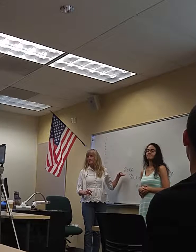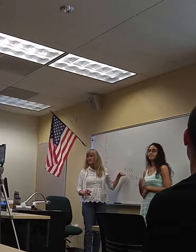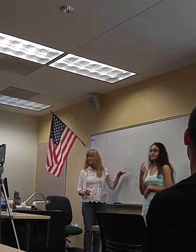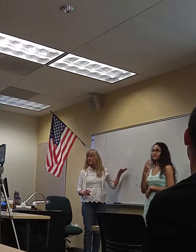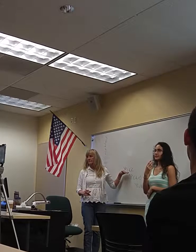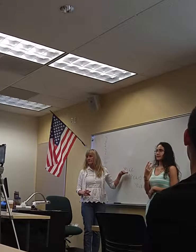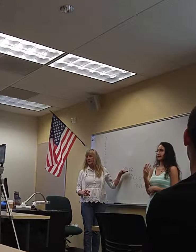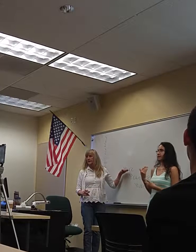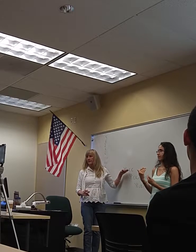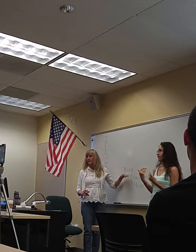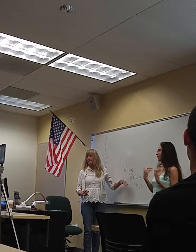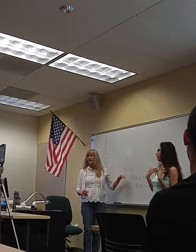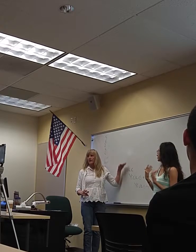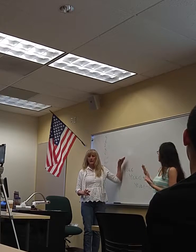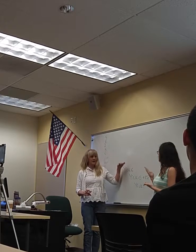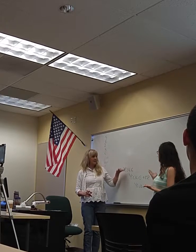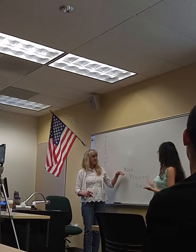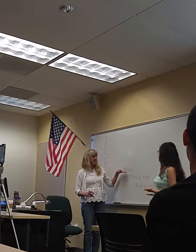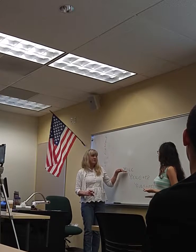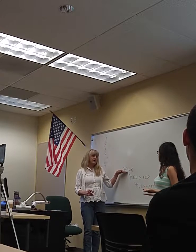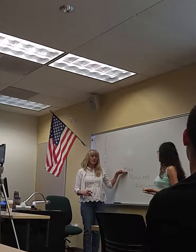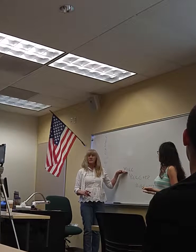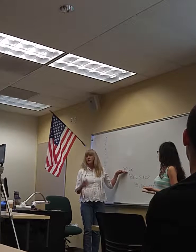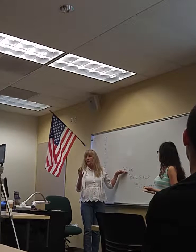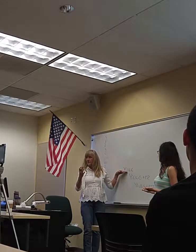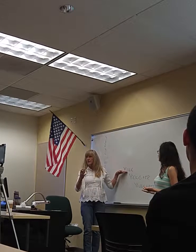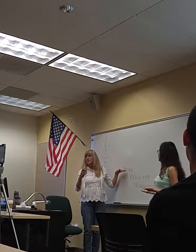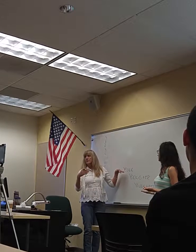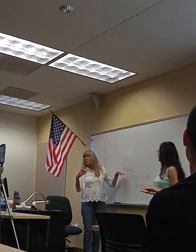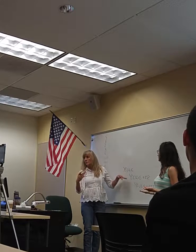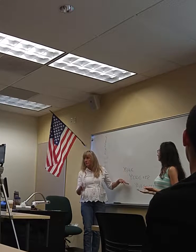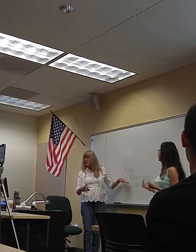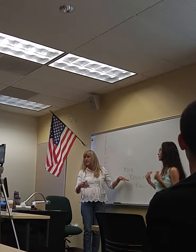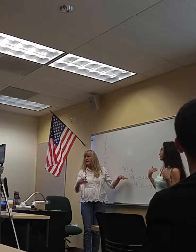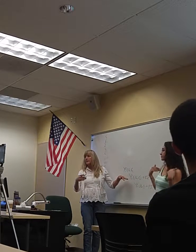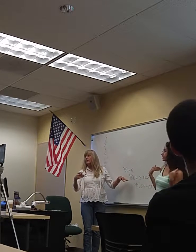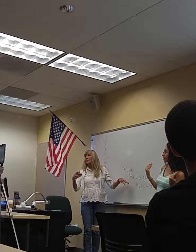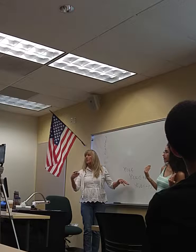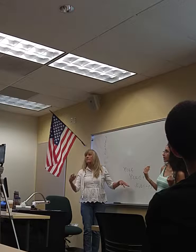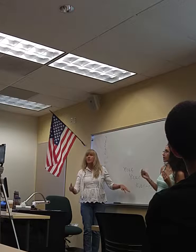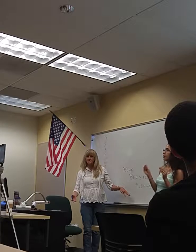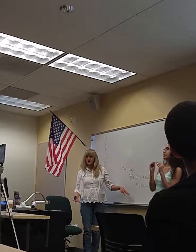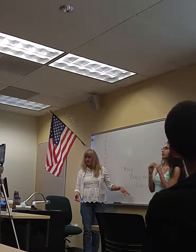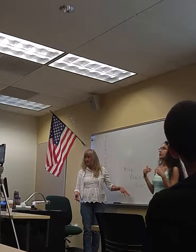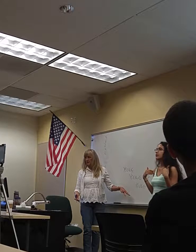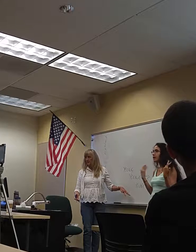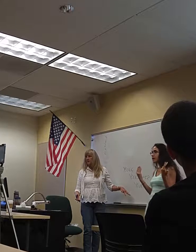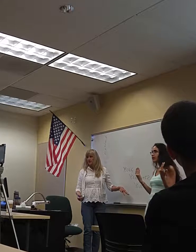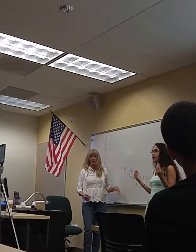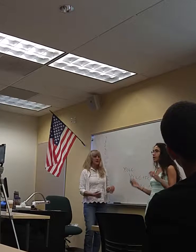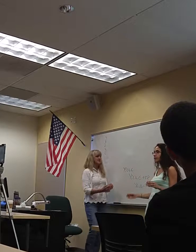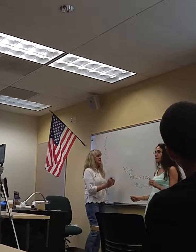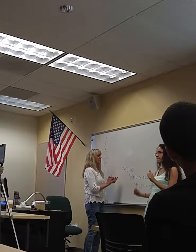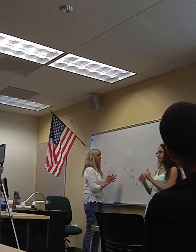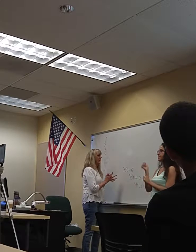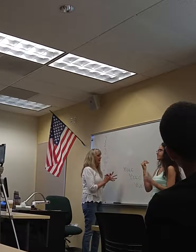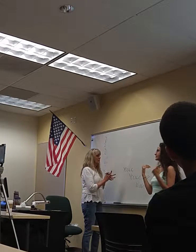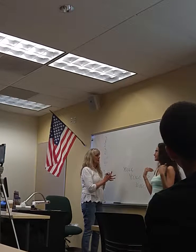quantities of being even, young or more young or the most young. Okay, so the way that